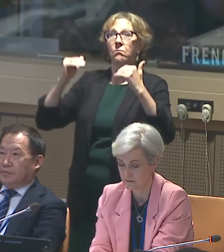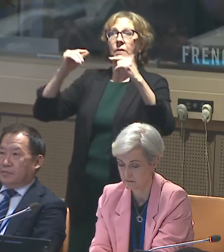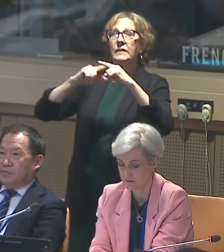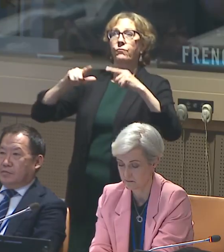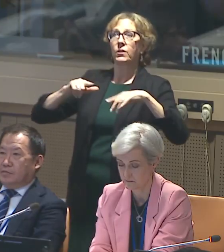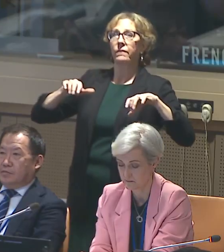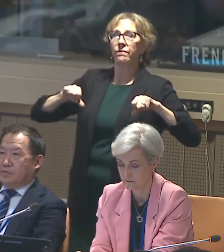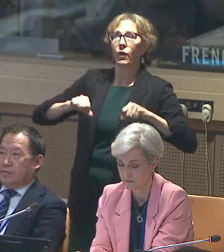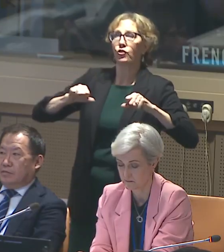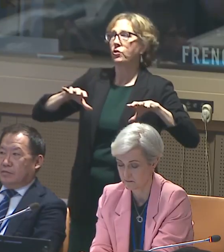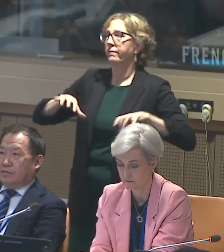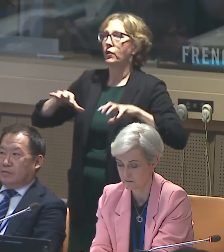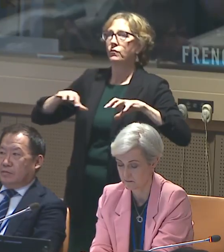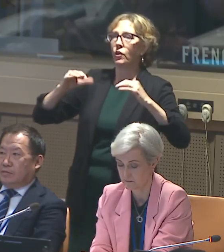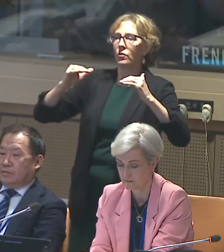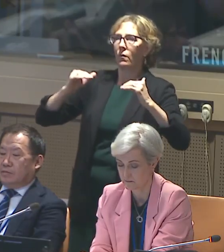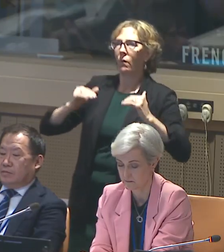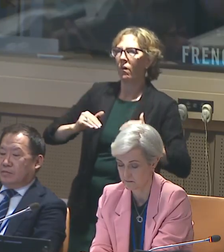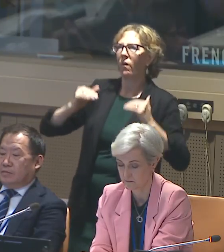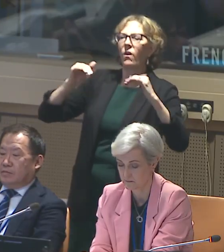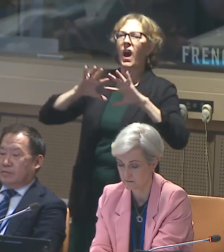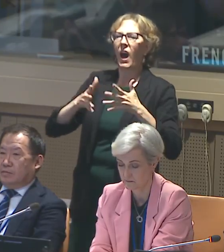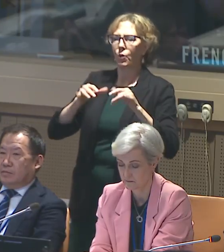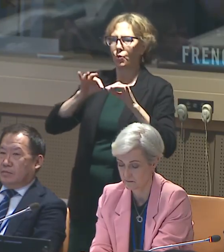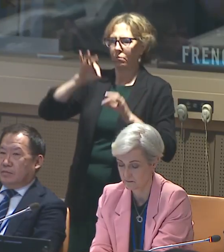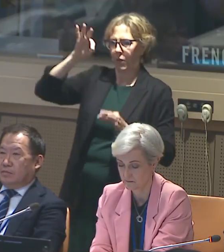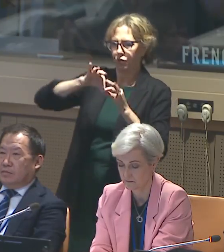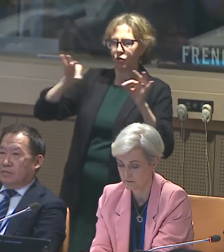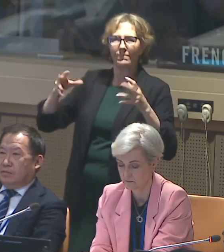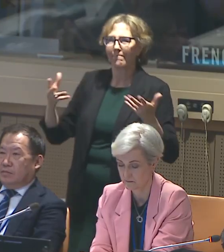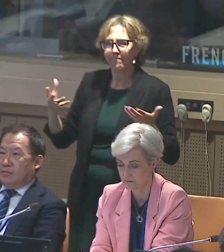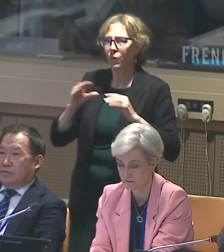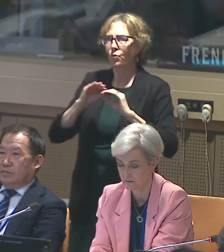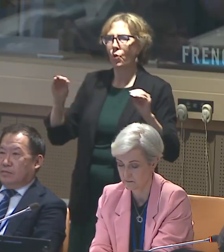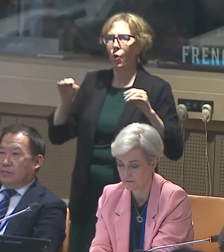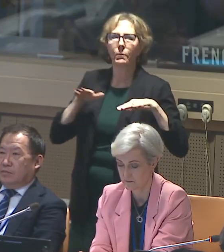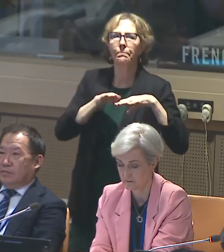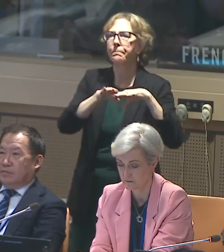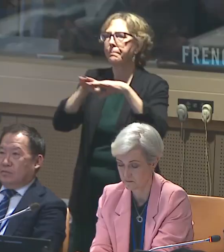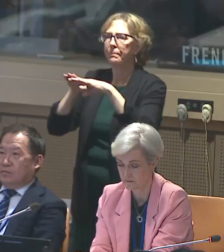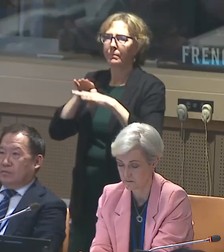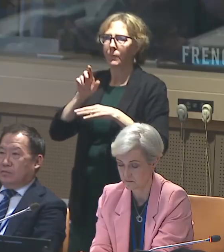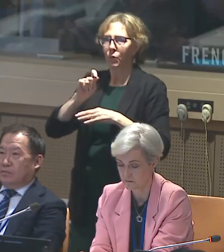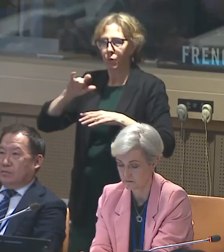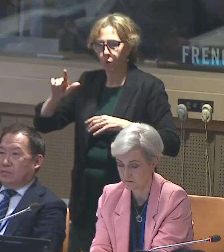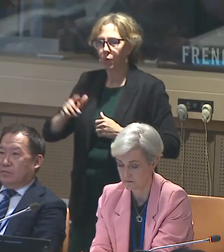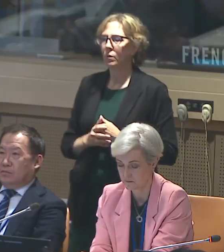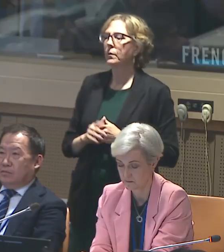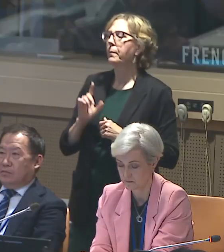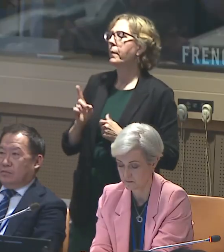tools that exist out there that I could use or combine to help me